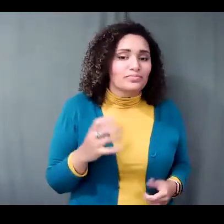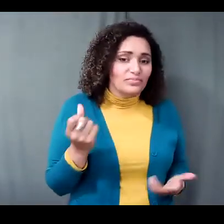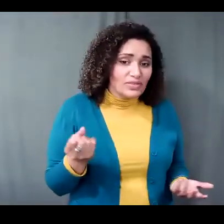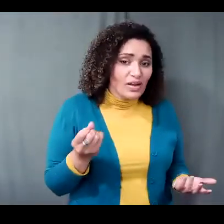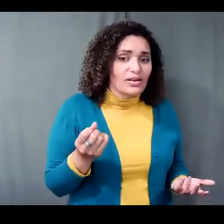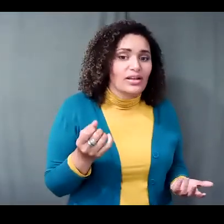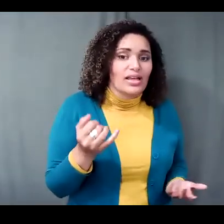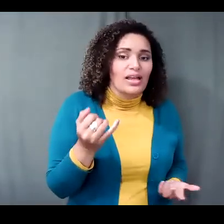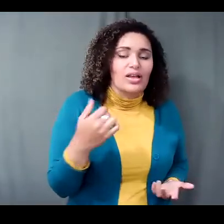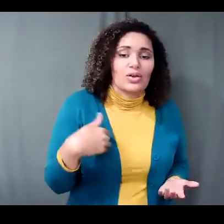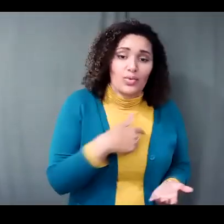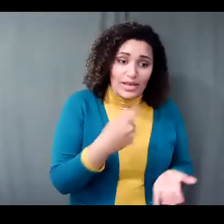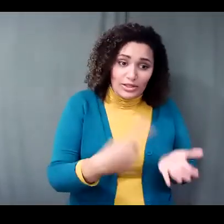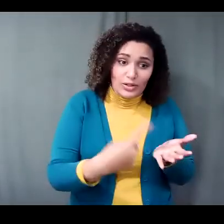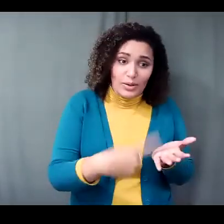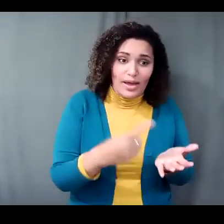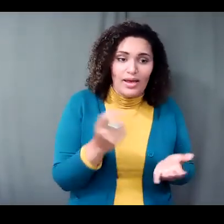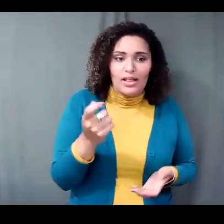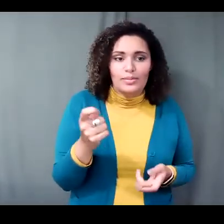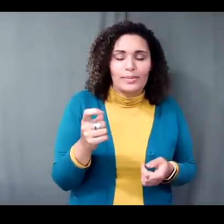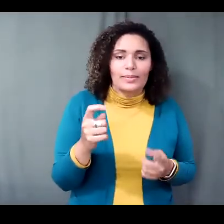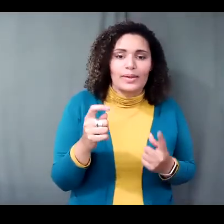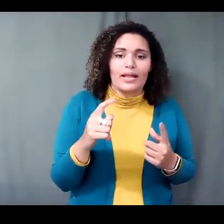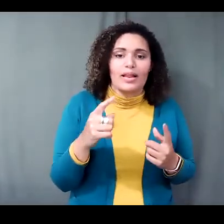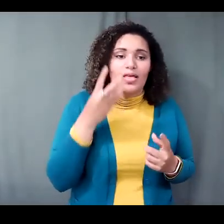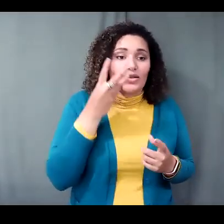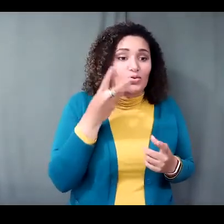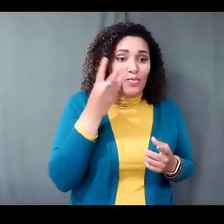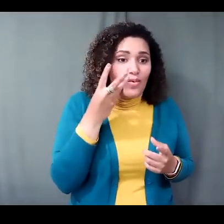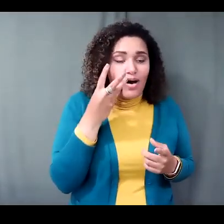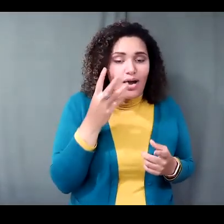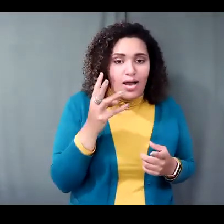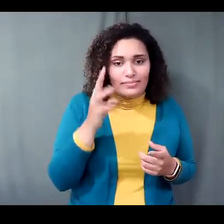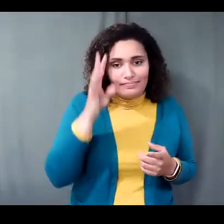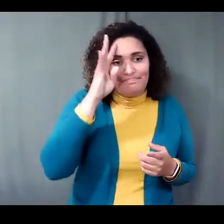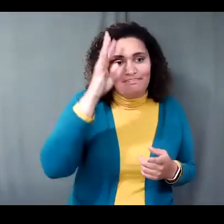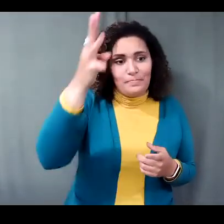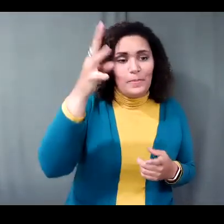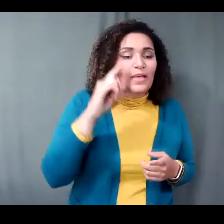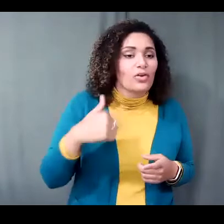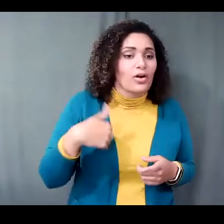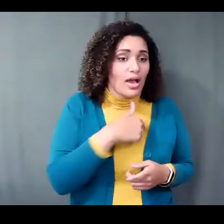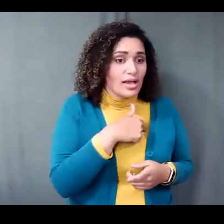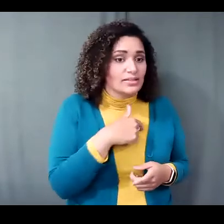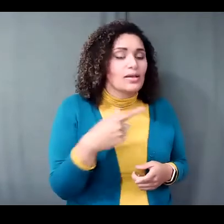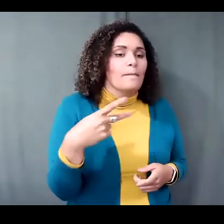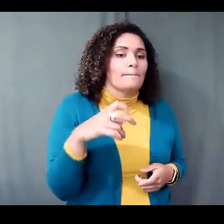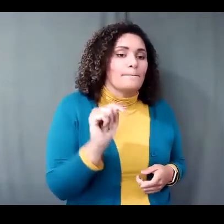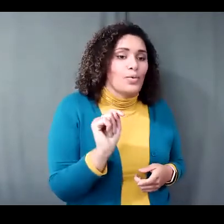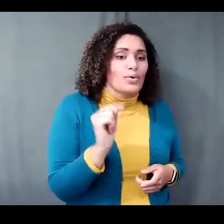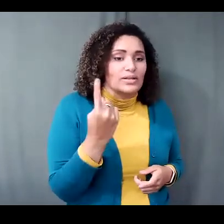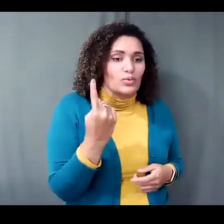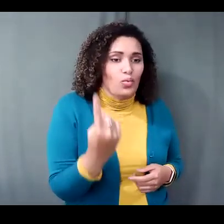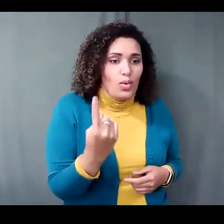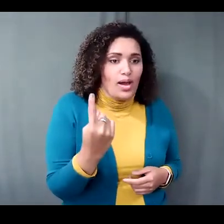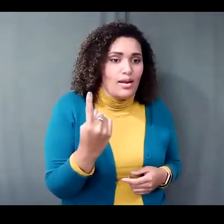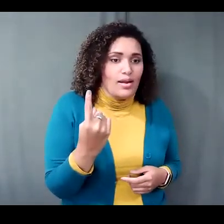a little bit about how this wine came about for Terra Dulce for us. Port is one of